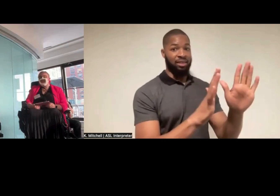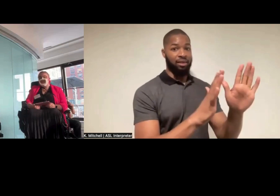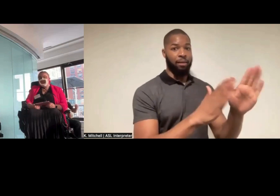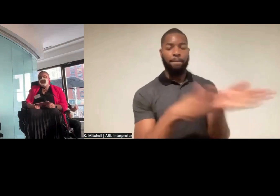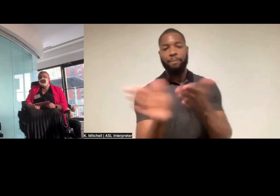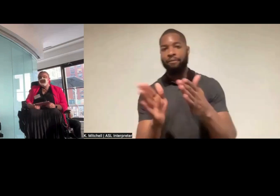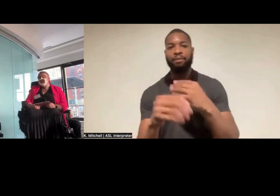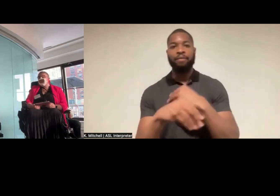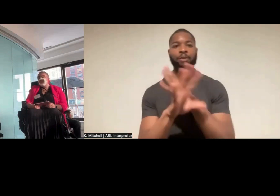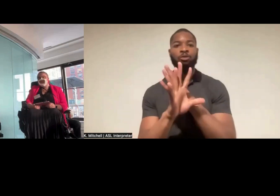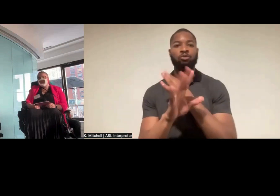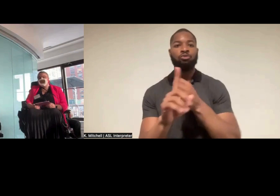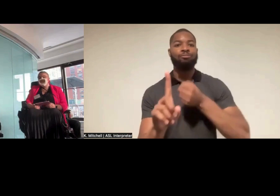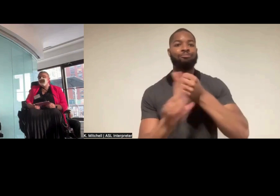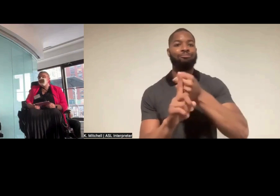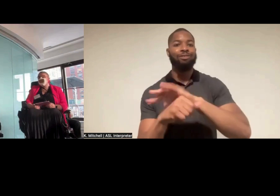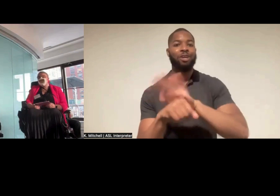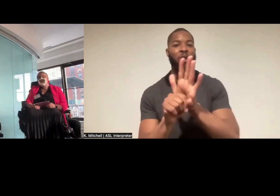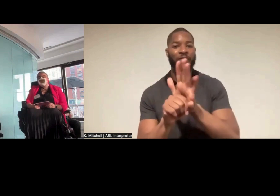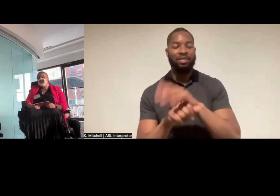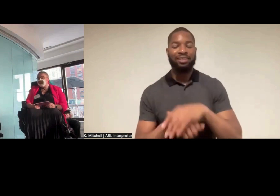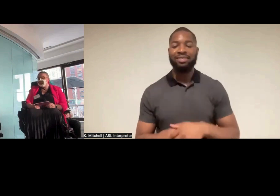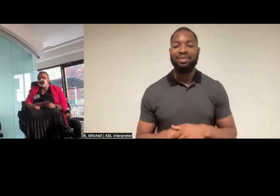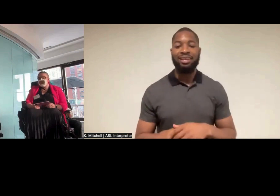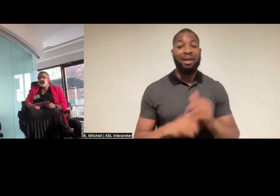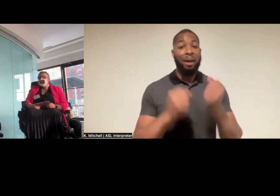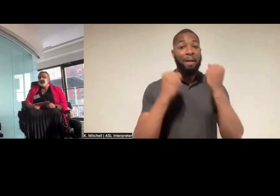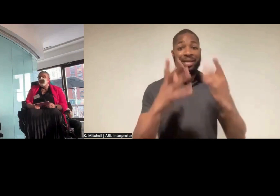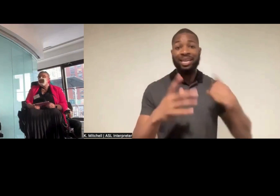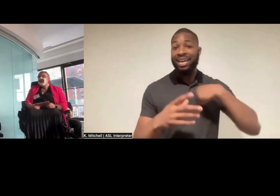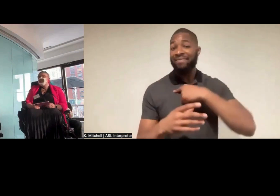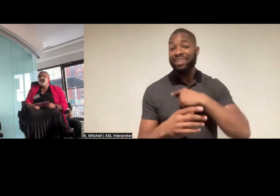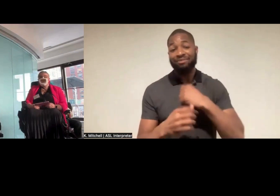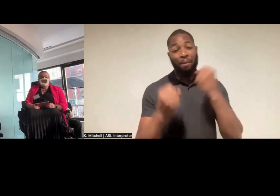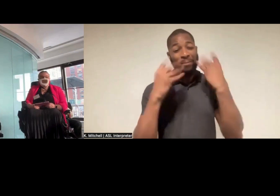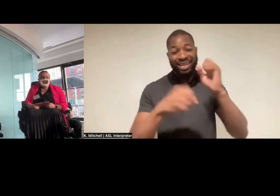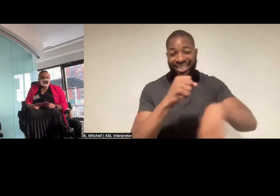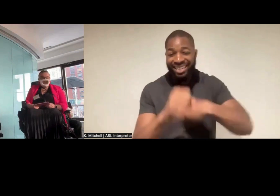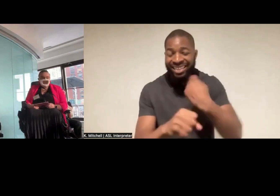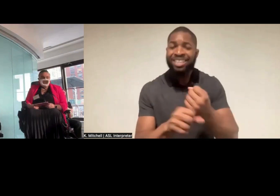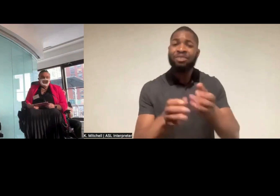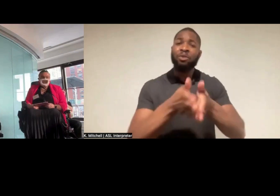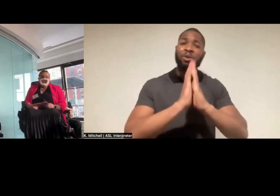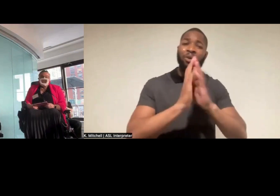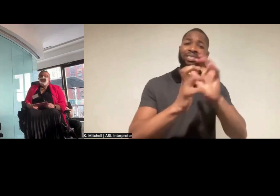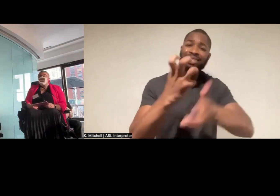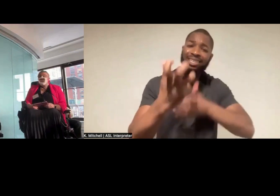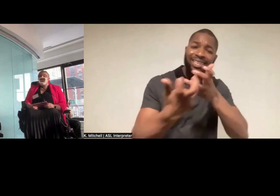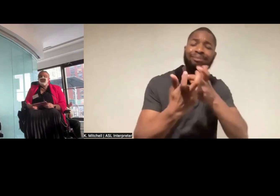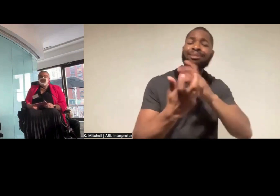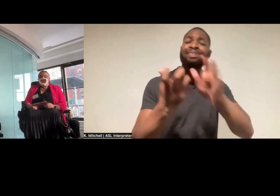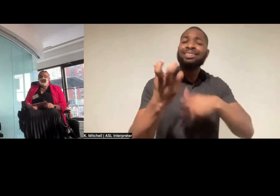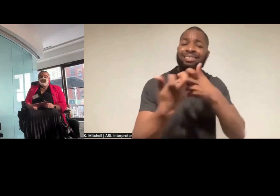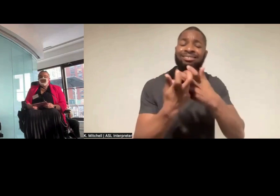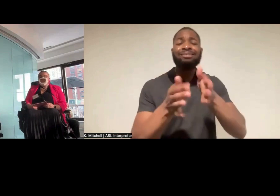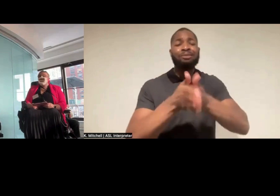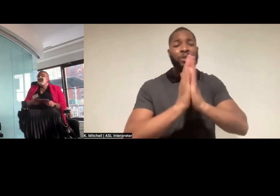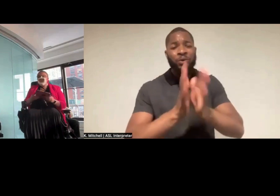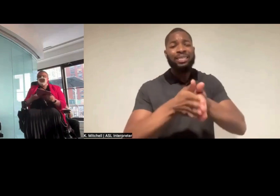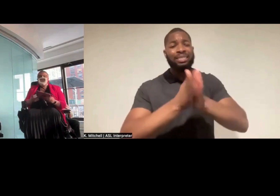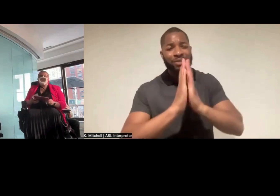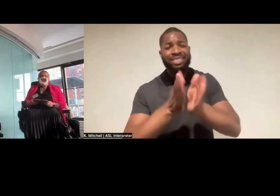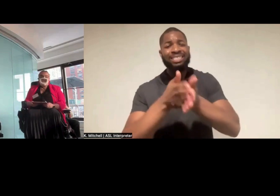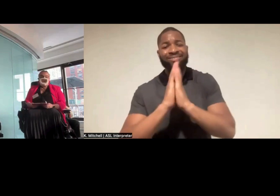for as an accommodation for years, and we were told it wasn't possible. And then overnight, suddenly, when everybody else also needed it,